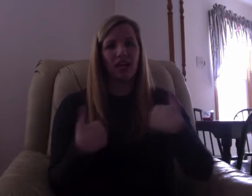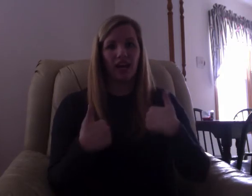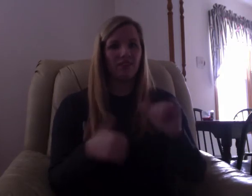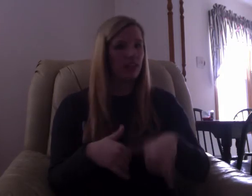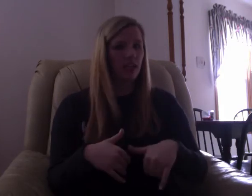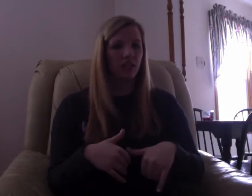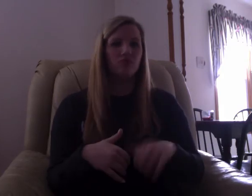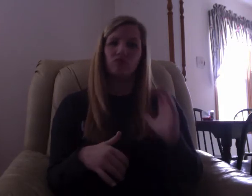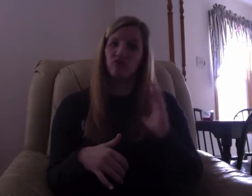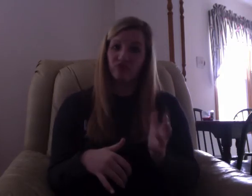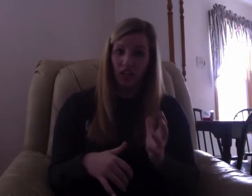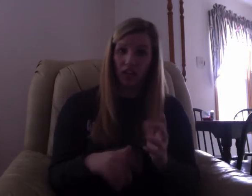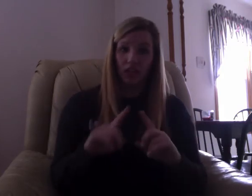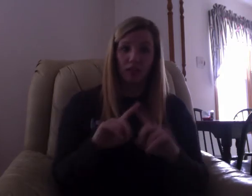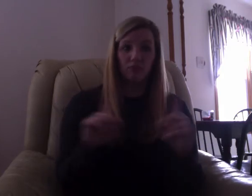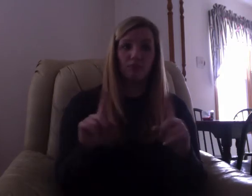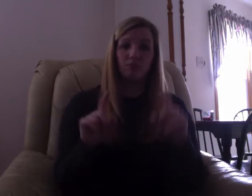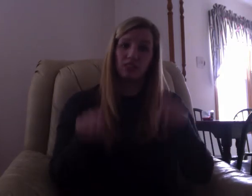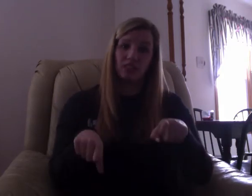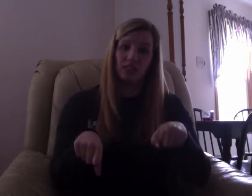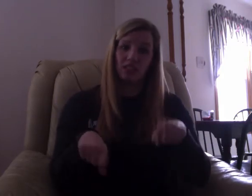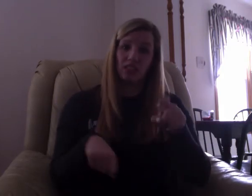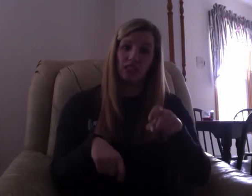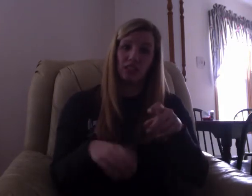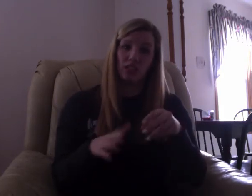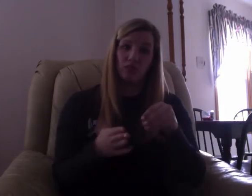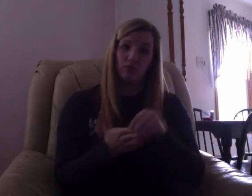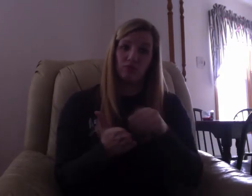said, sure, but you have to prove that you have at least 50 same-sex couples.